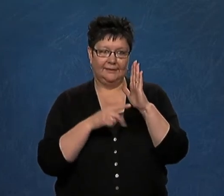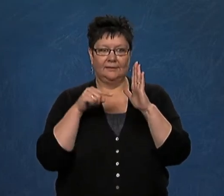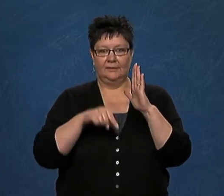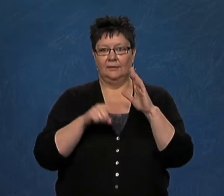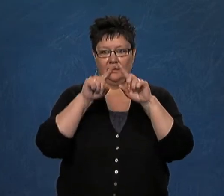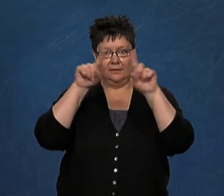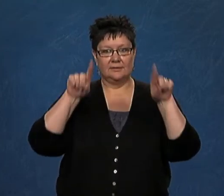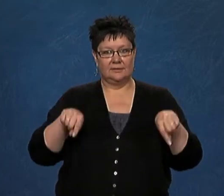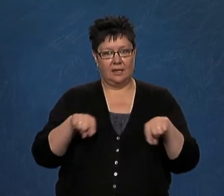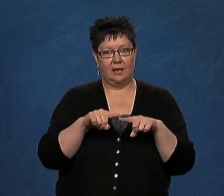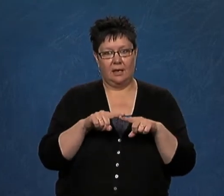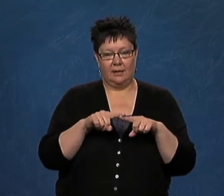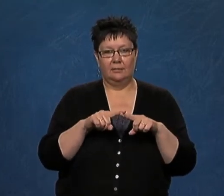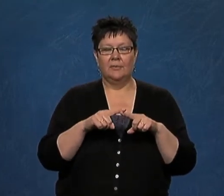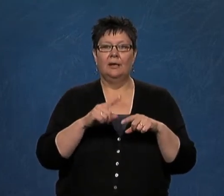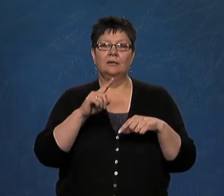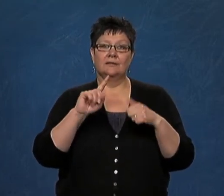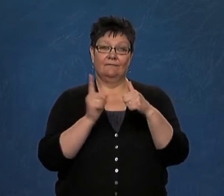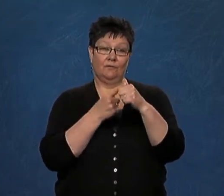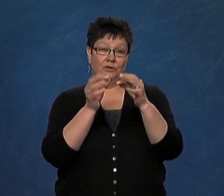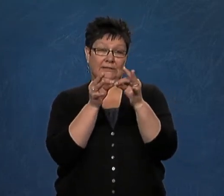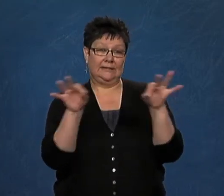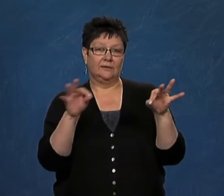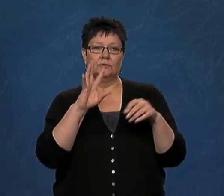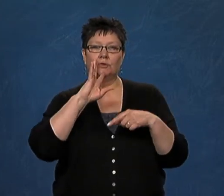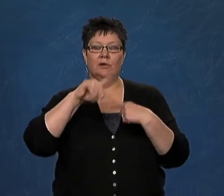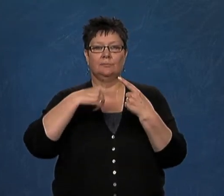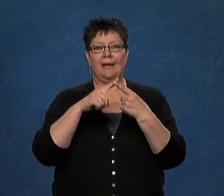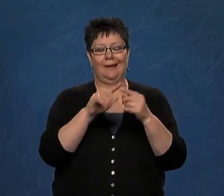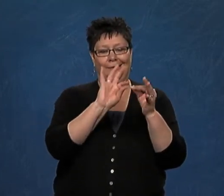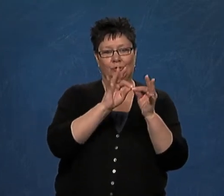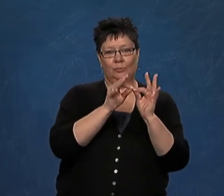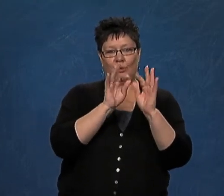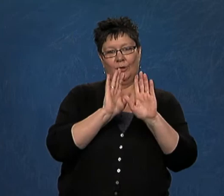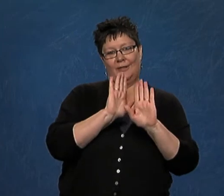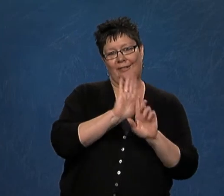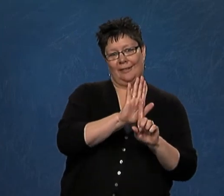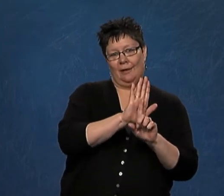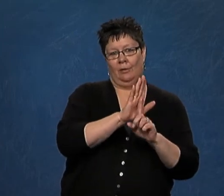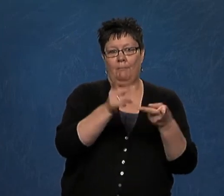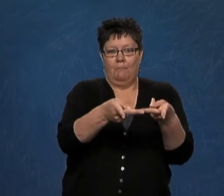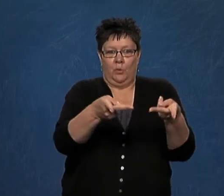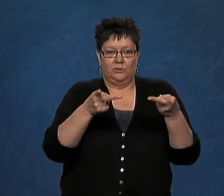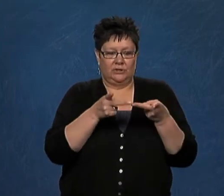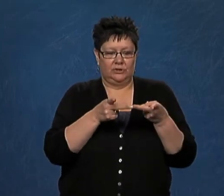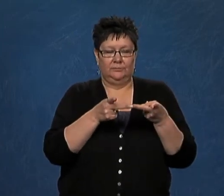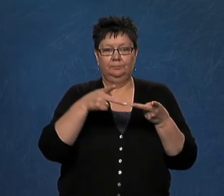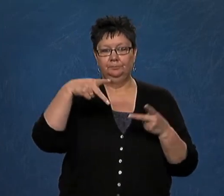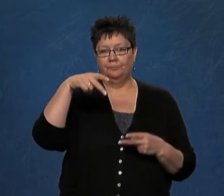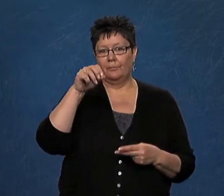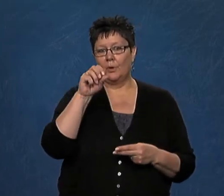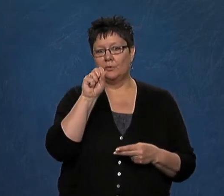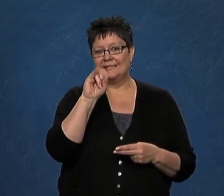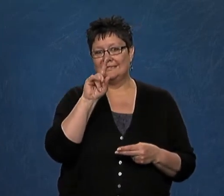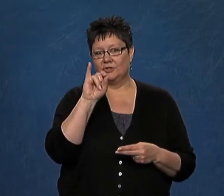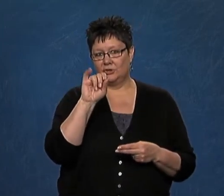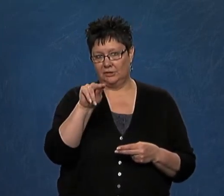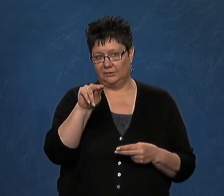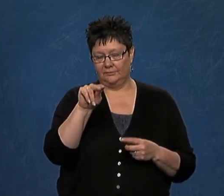So I want you to read this particular slide. The first sentence talks about the interpreters and the